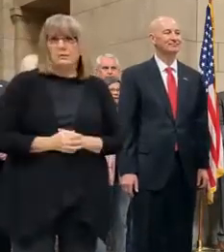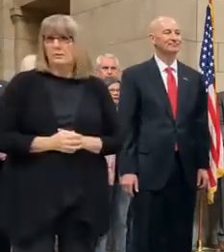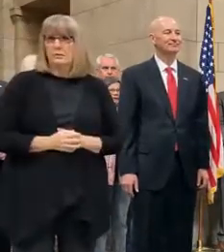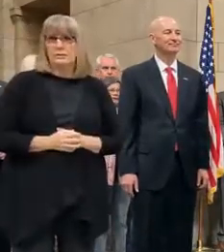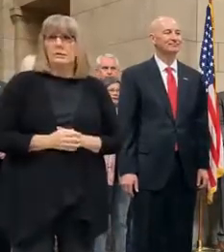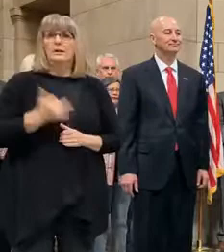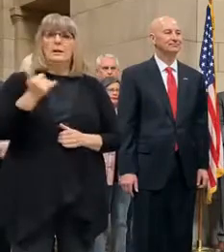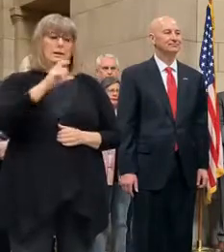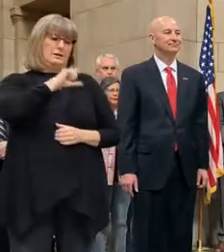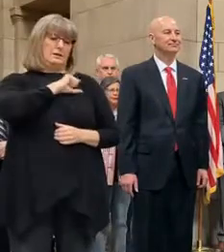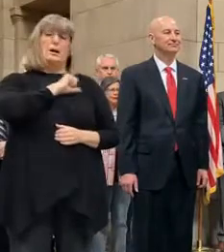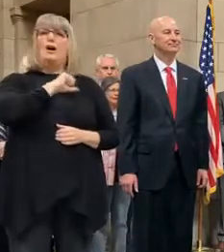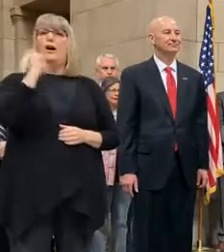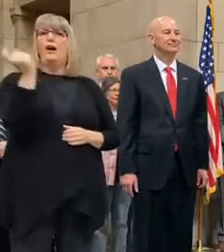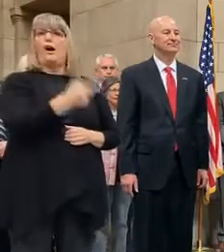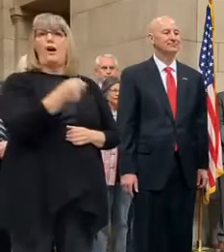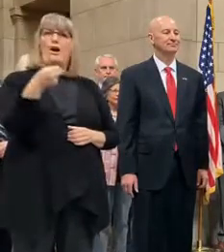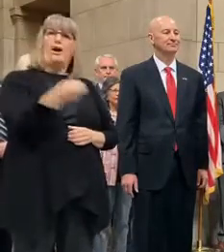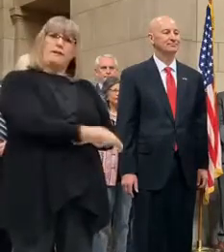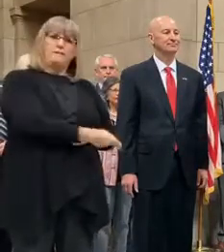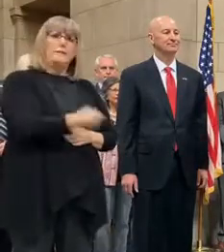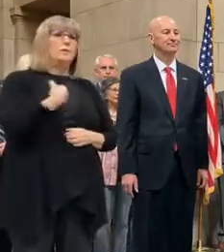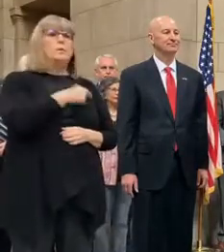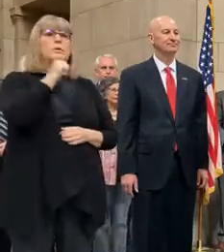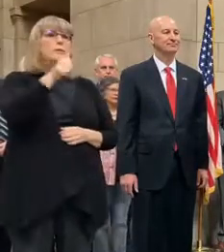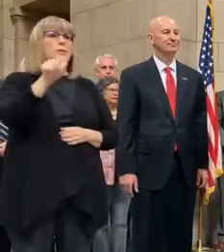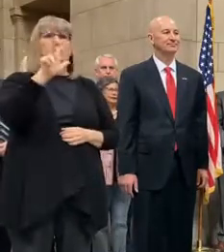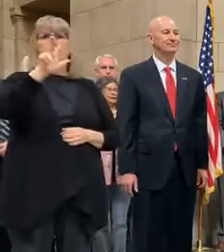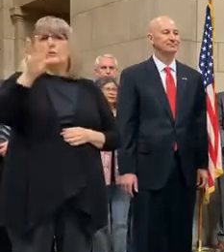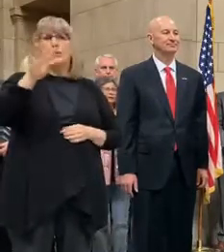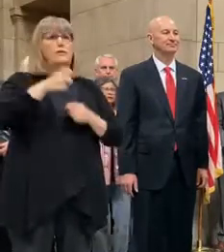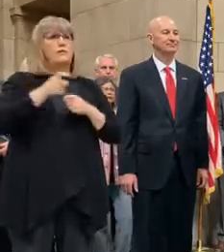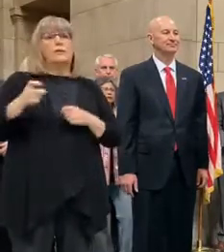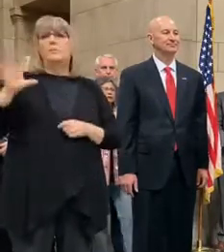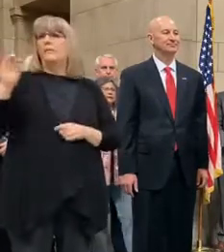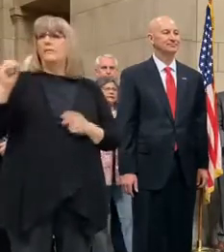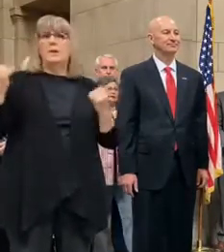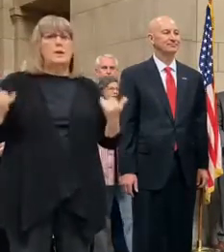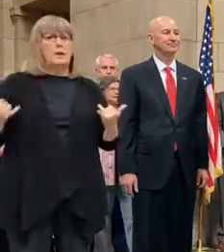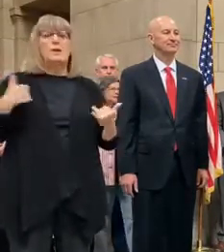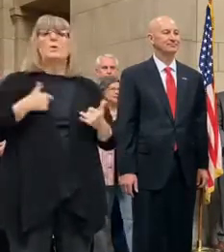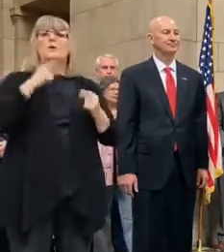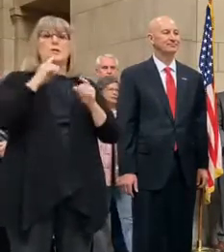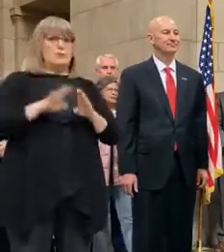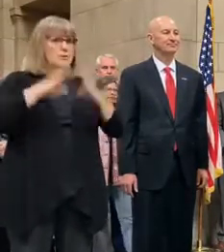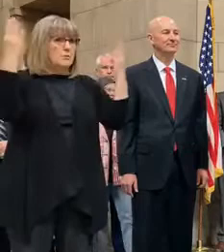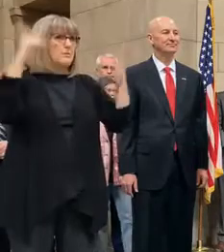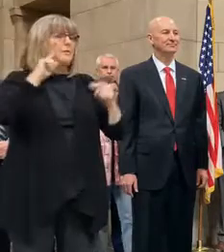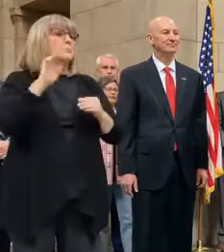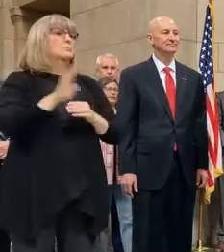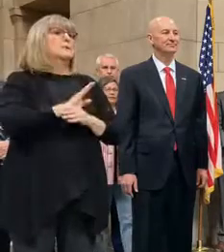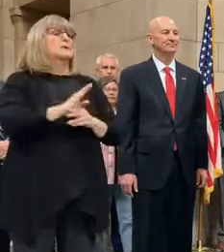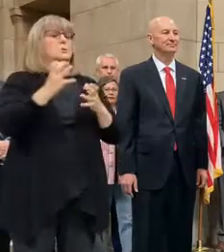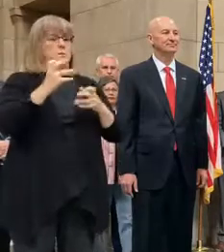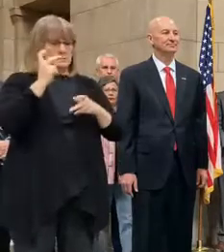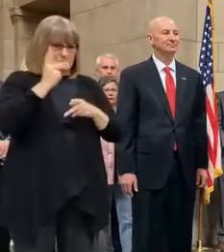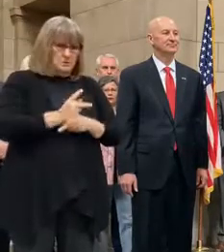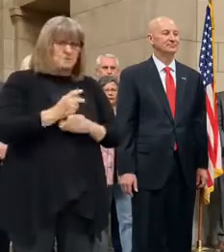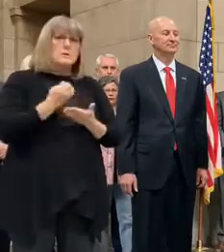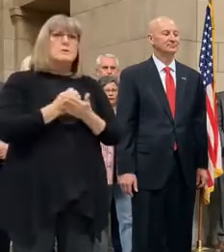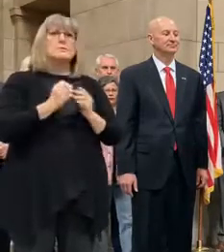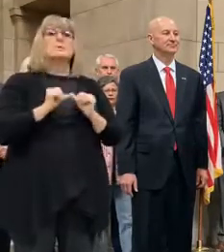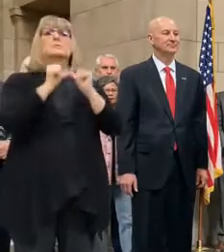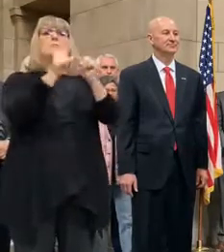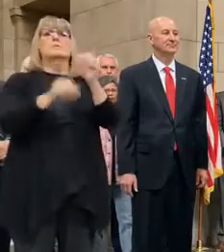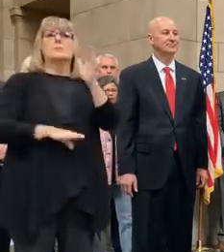Well, it's time to take off that button. We're not #34 out of 50 again. We're open for business, and we're open to keep this economy going, and we're